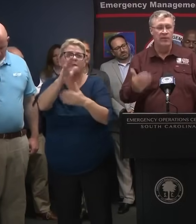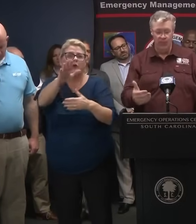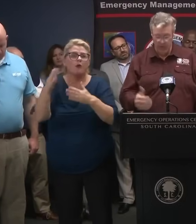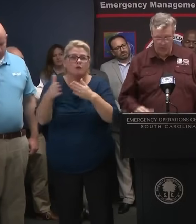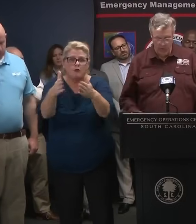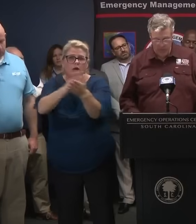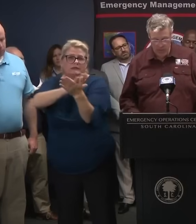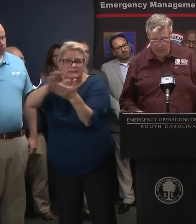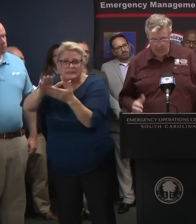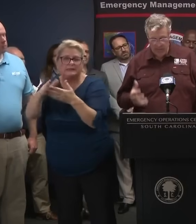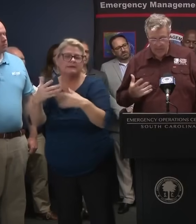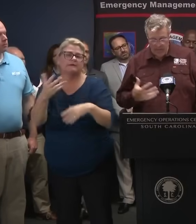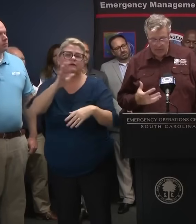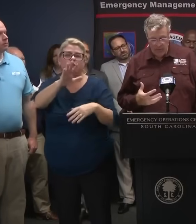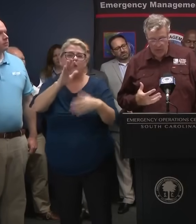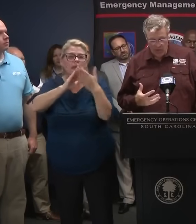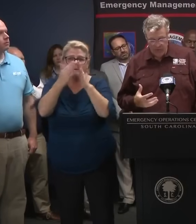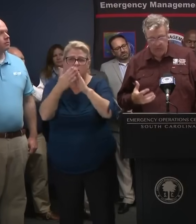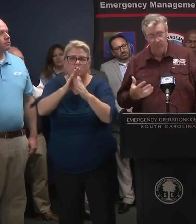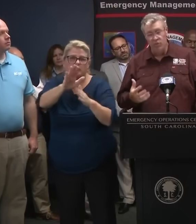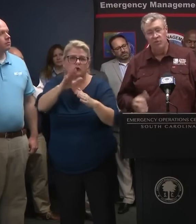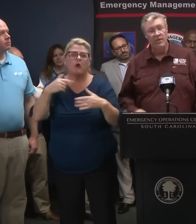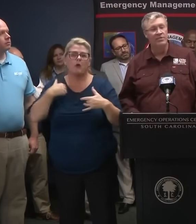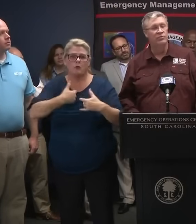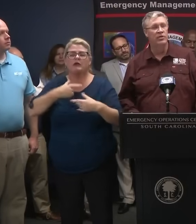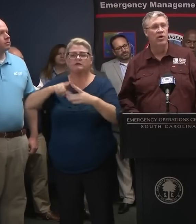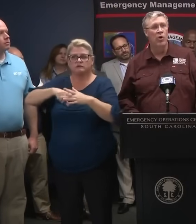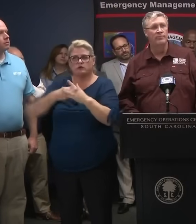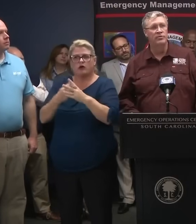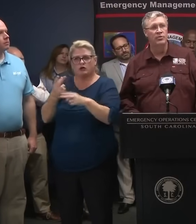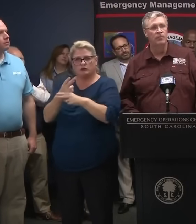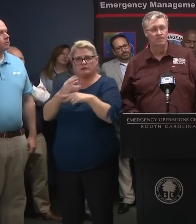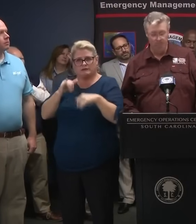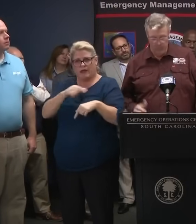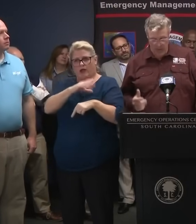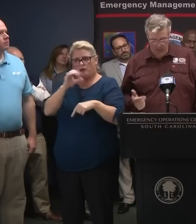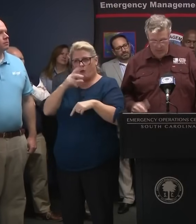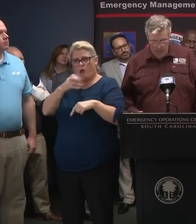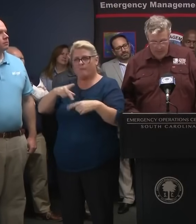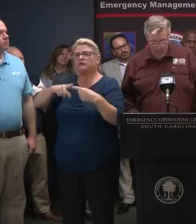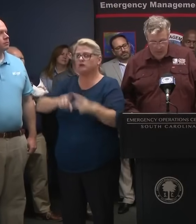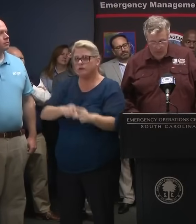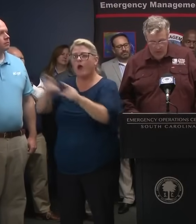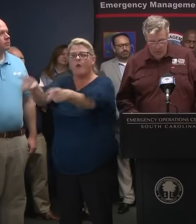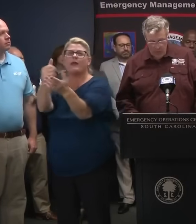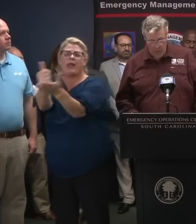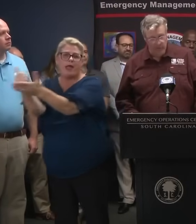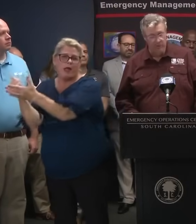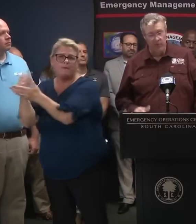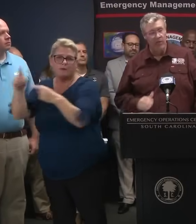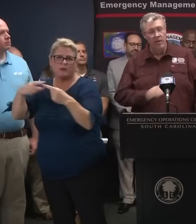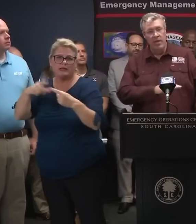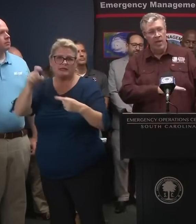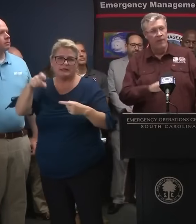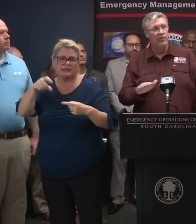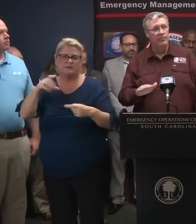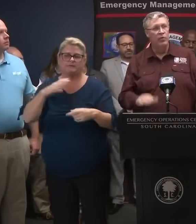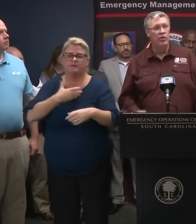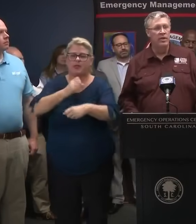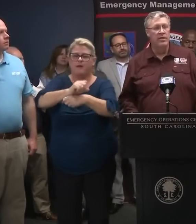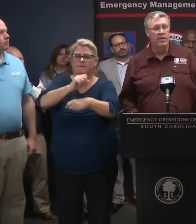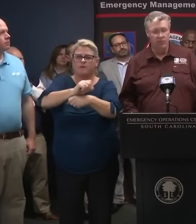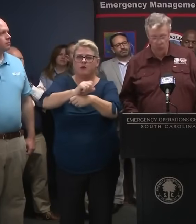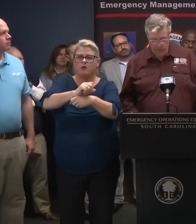home, in front of your communities. That's what we call distribution. That's what the co-ops do. A little bit about what our employees are doing.